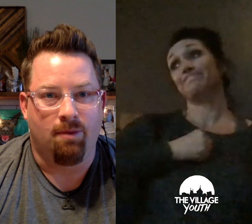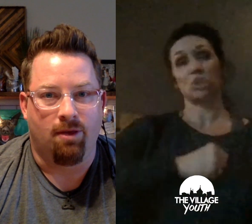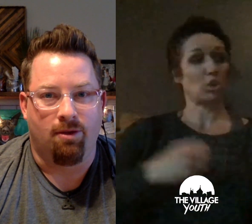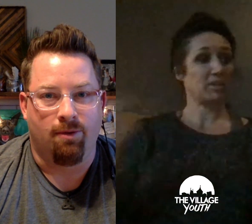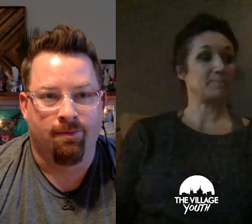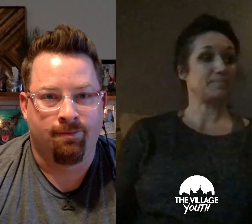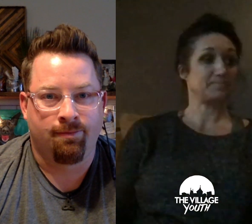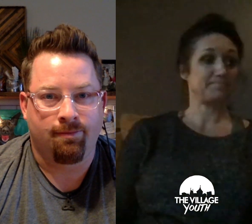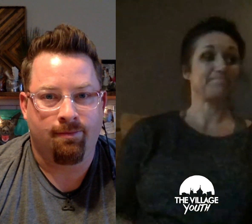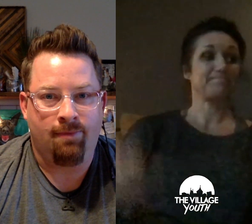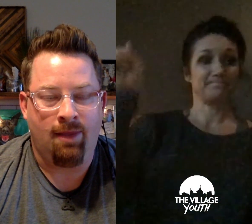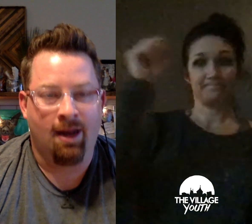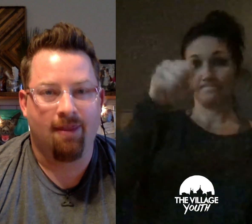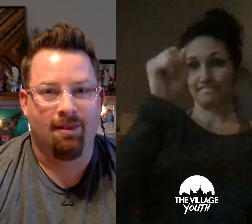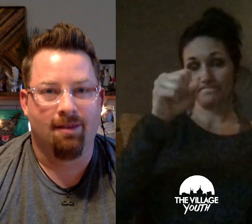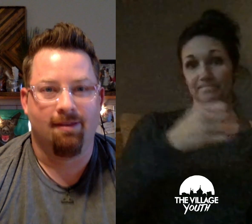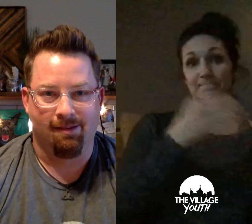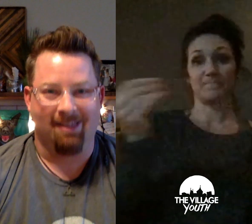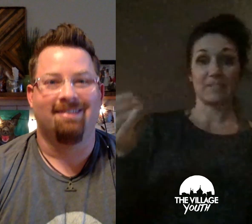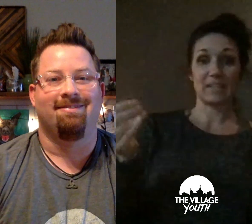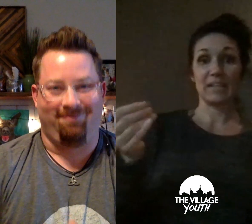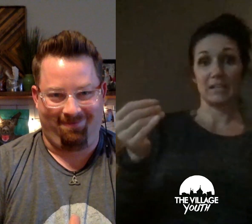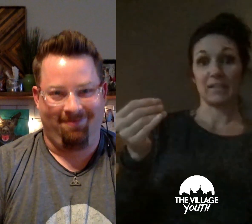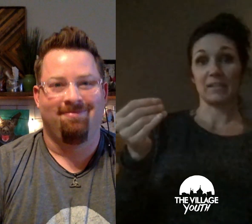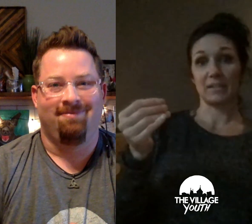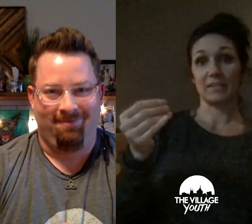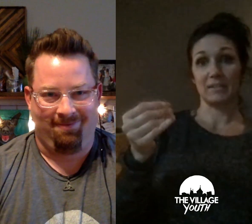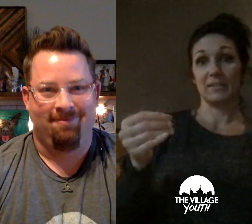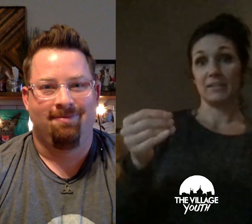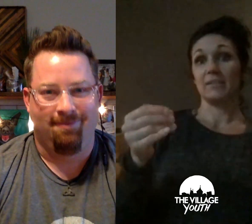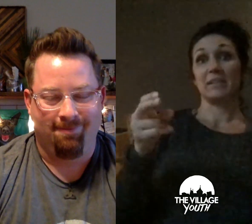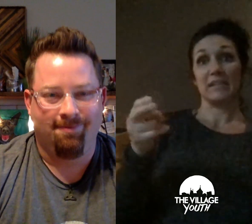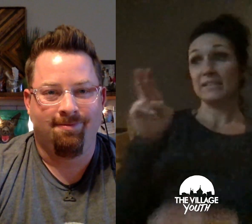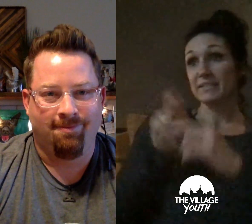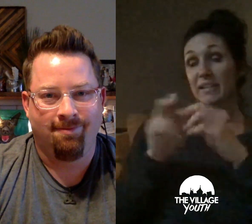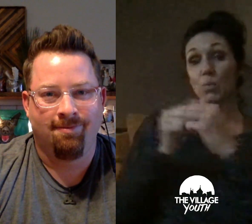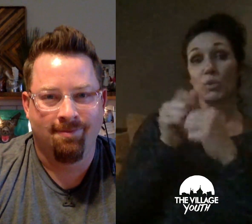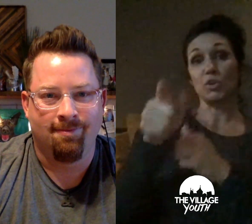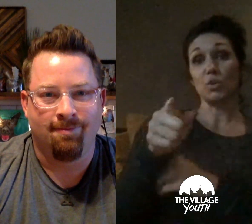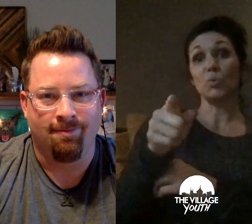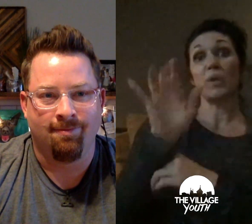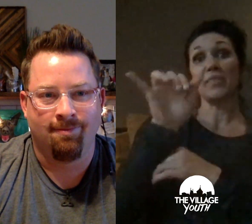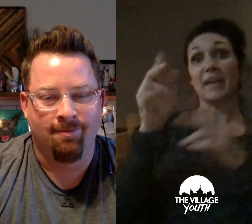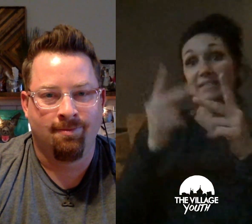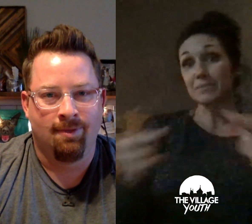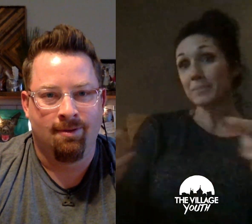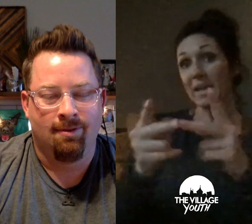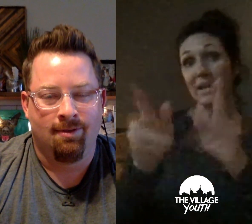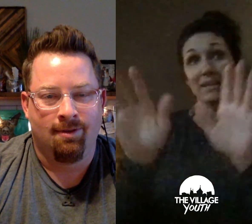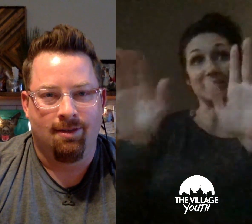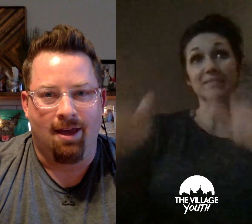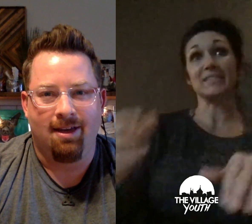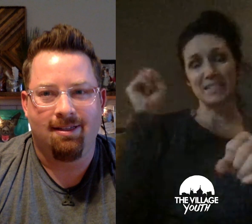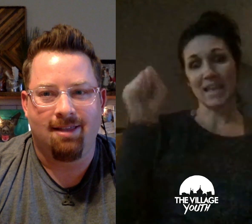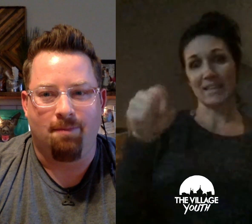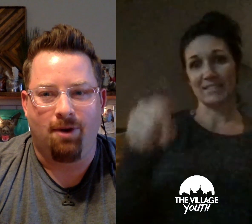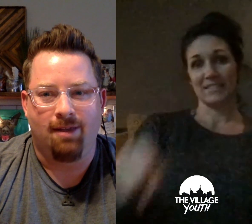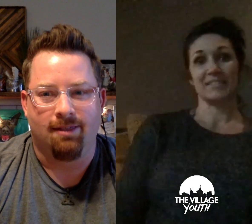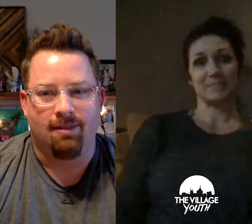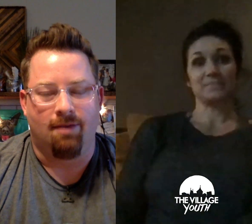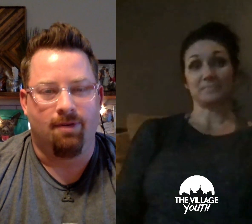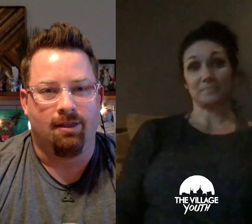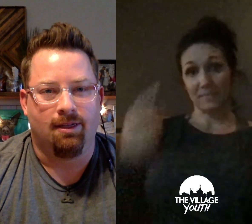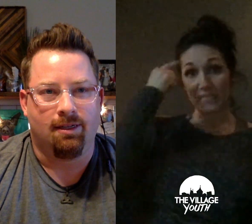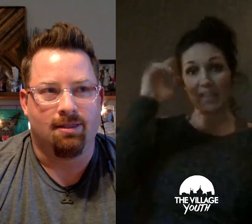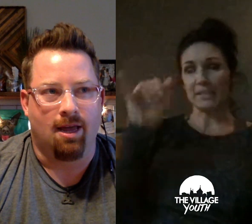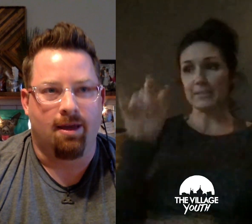I'm going to be Yes. with you. And it's And I, that concept of, yeah, sitting with you in that space. mhm. Yes. Yes. Yeah, I think it's that